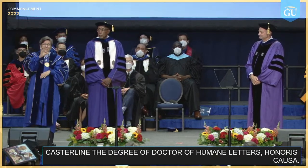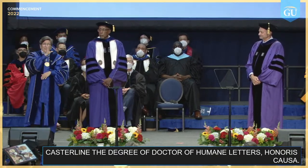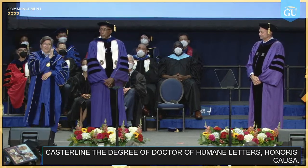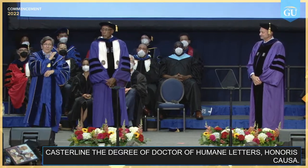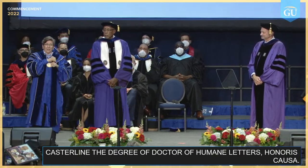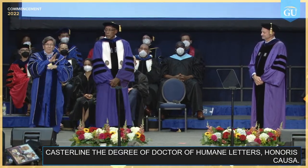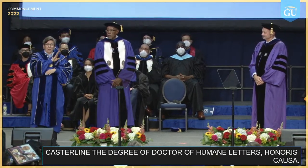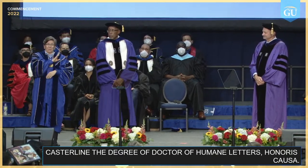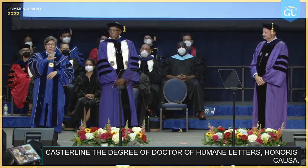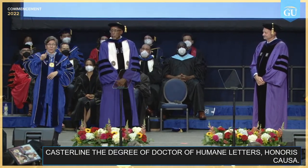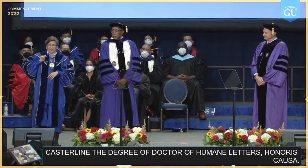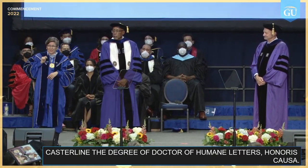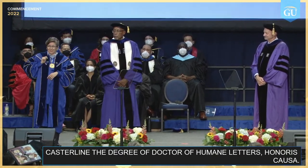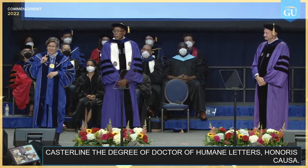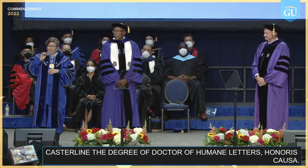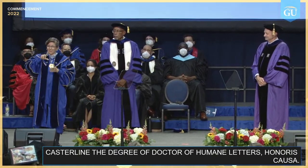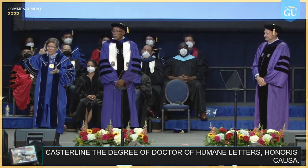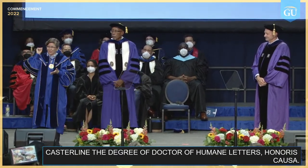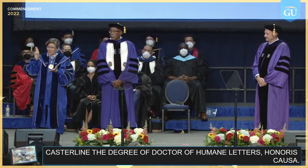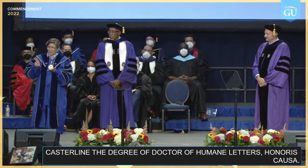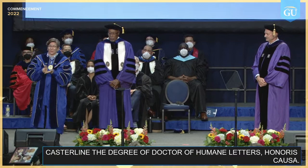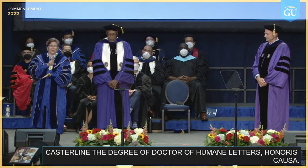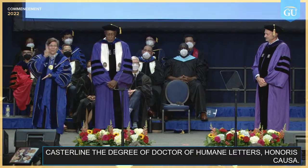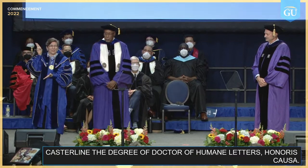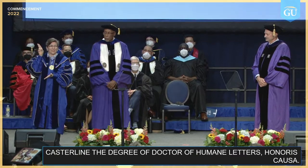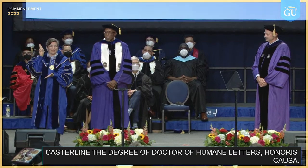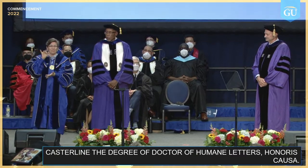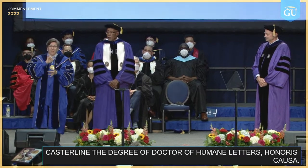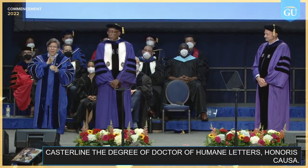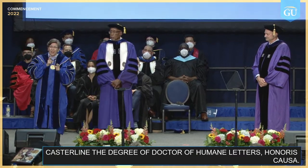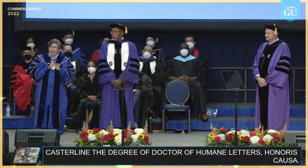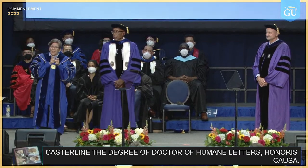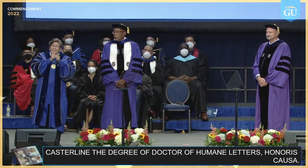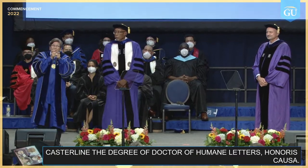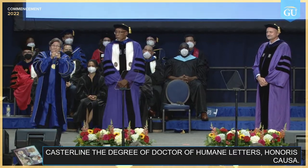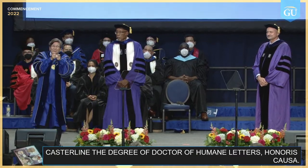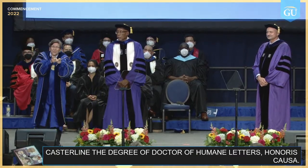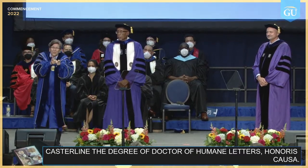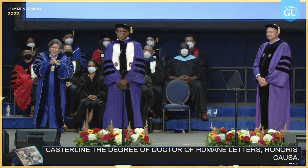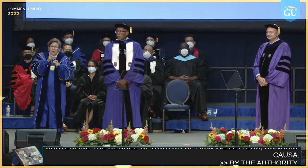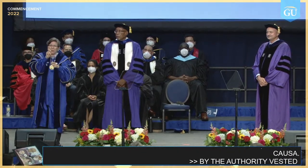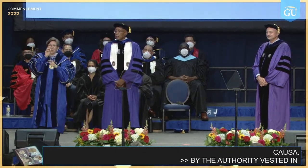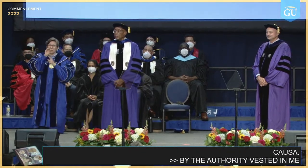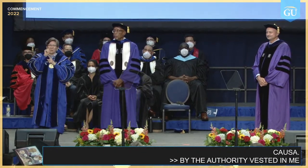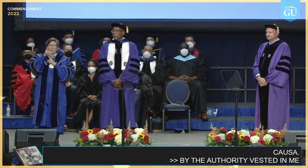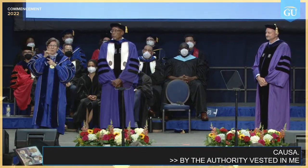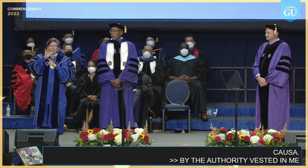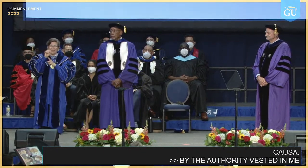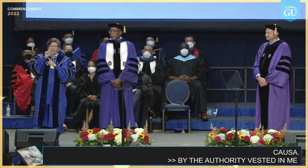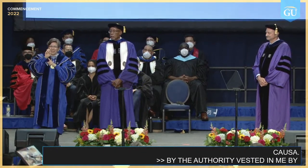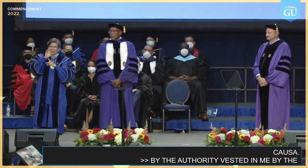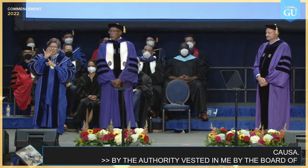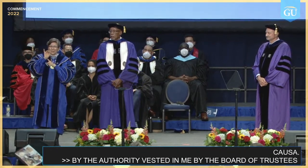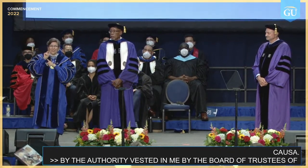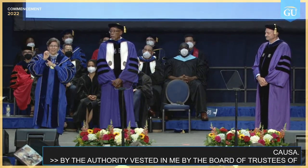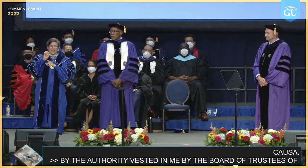By the authority vested in me by the Board of Trustees of Gallaudet University, I confer upon Dorothy